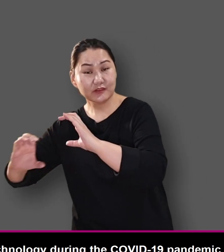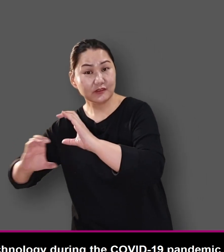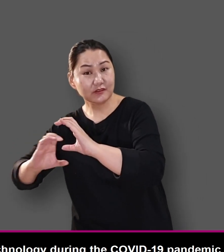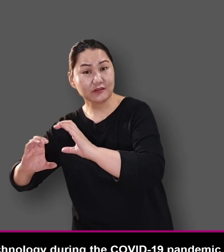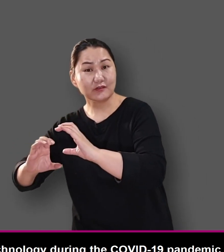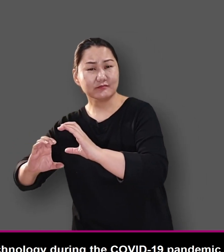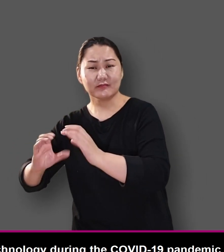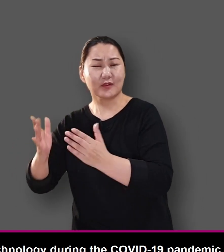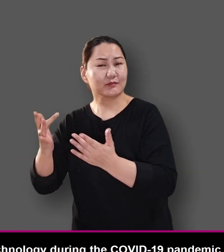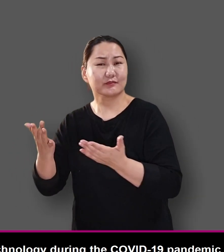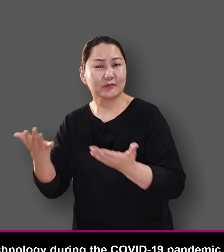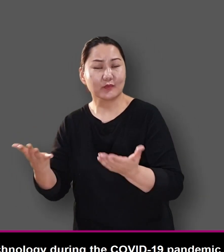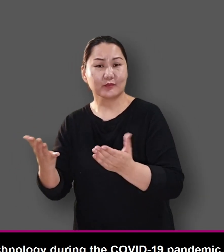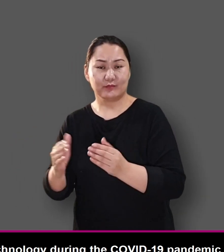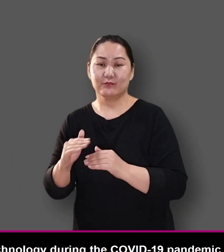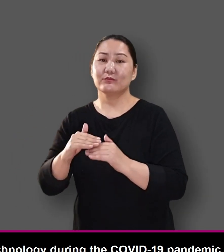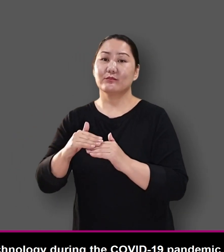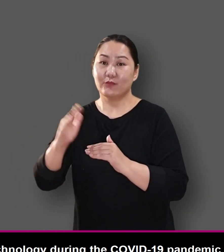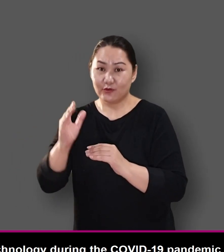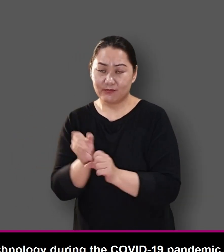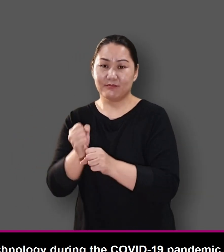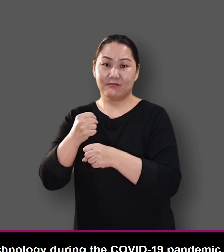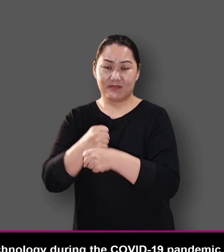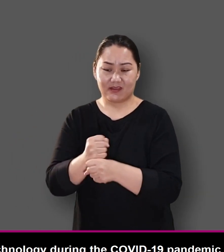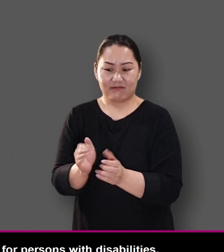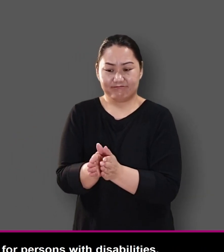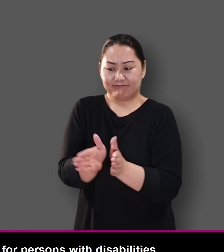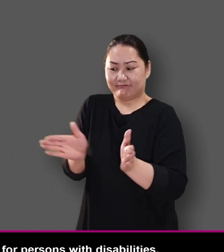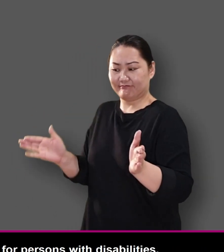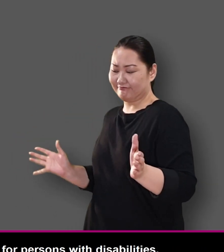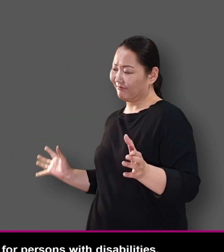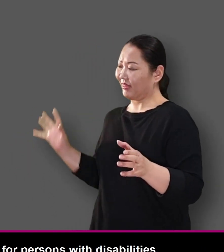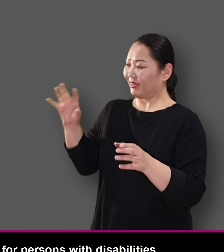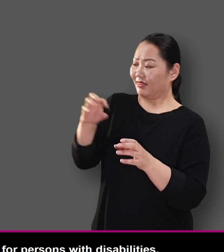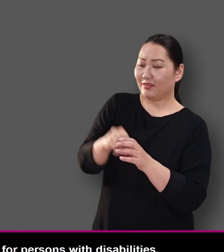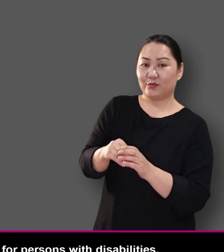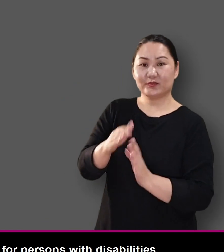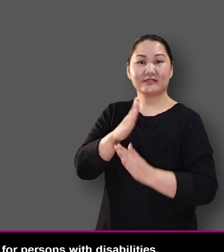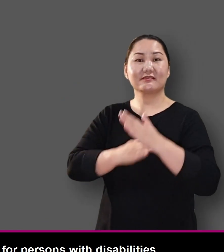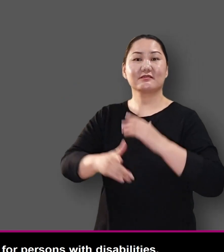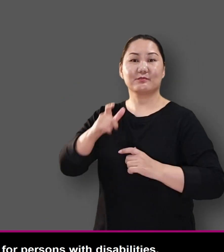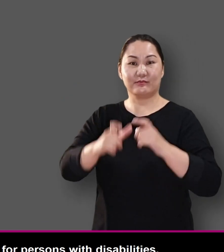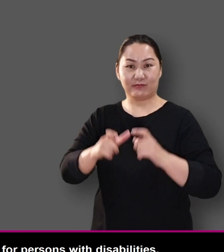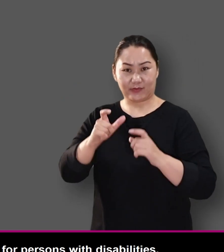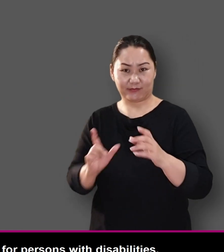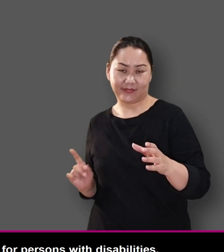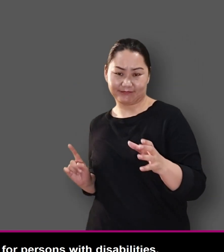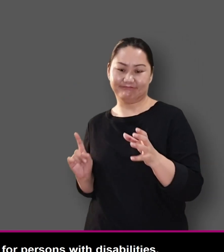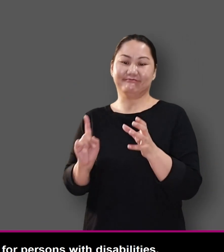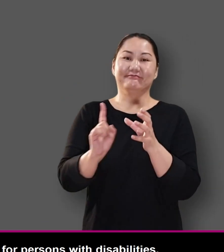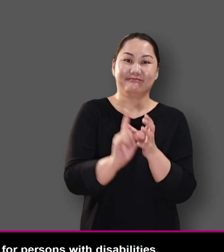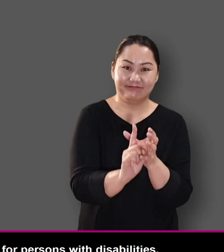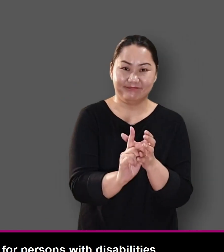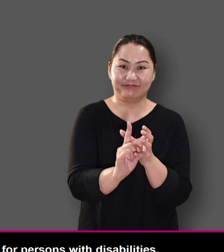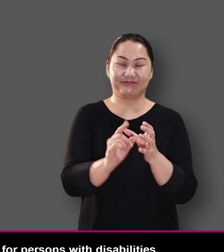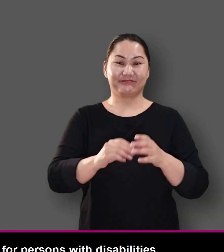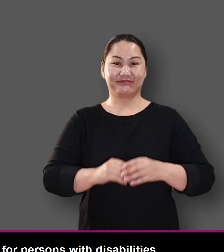the COVID-19 pandemic to strengthen inclusion for persons with disabilities.